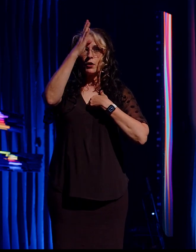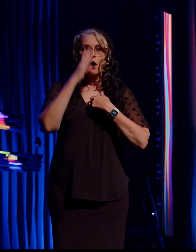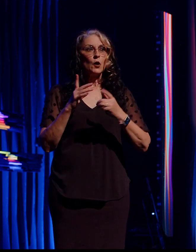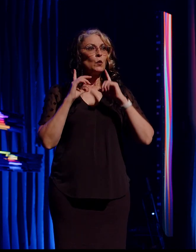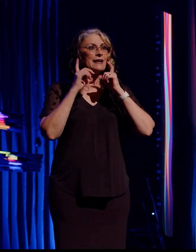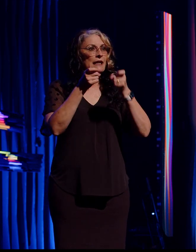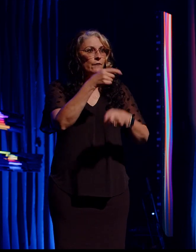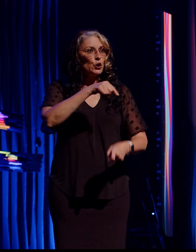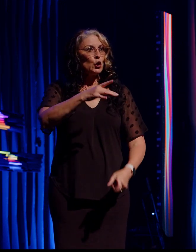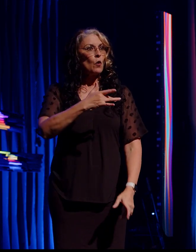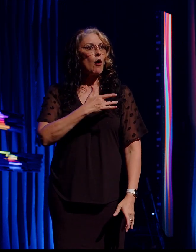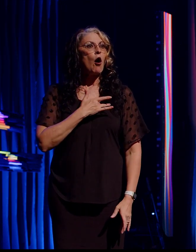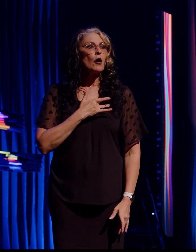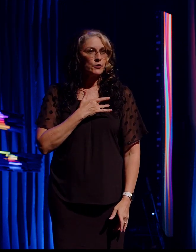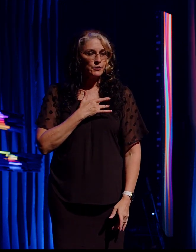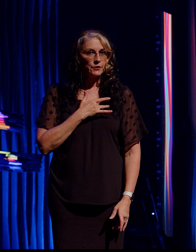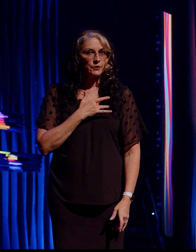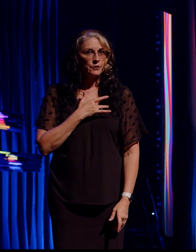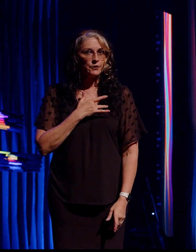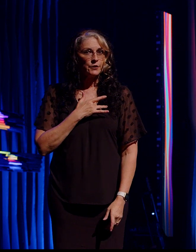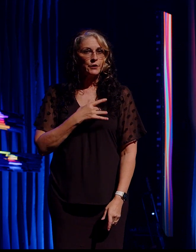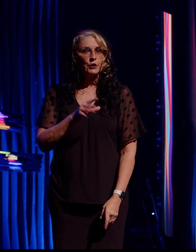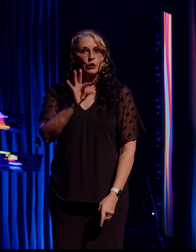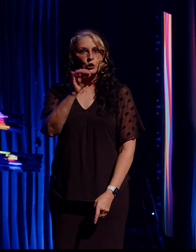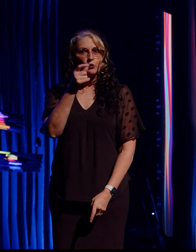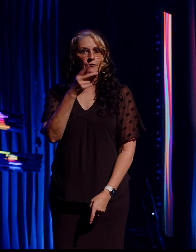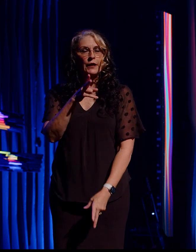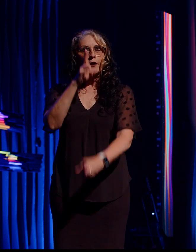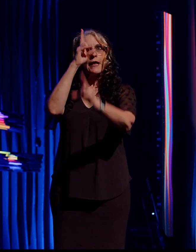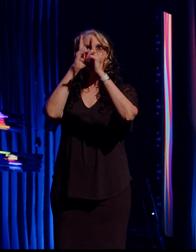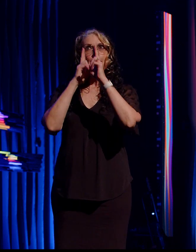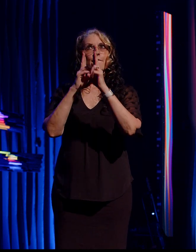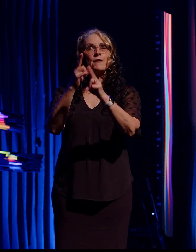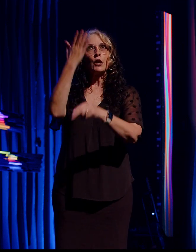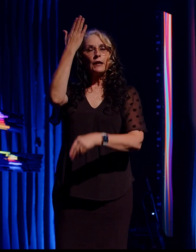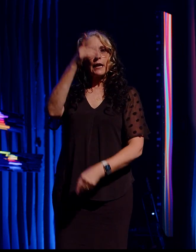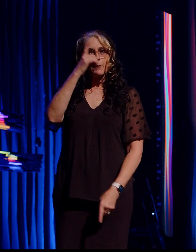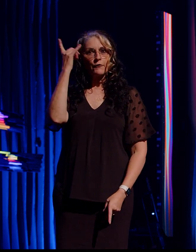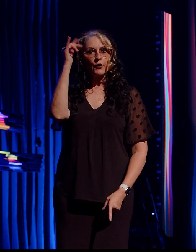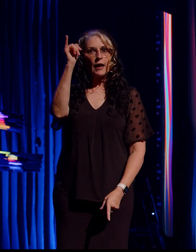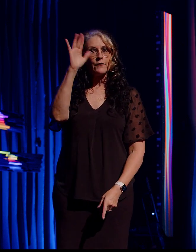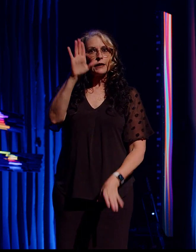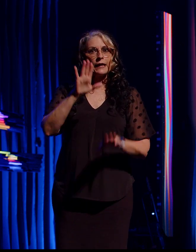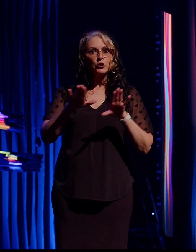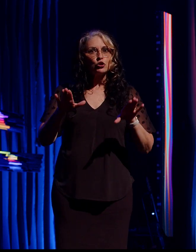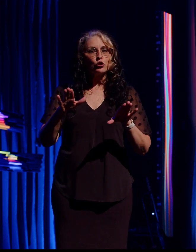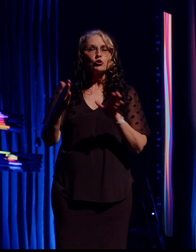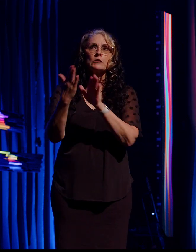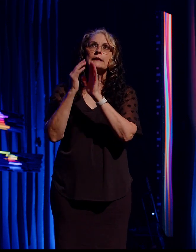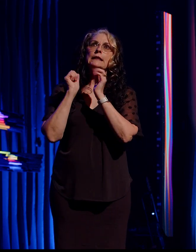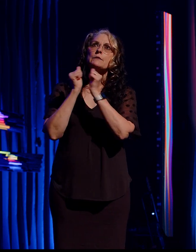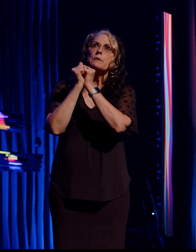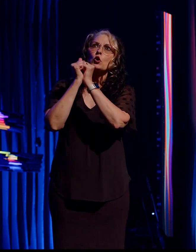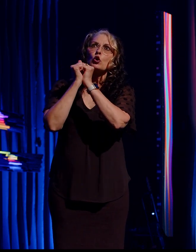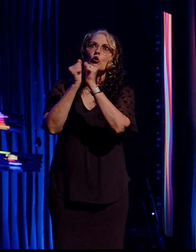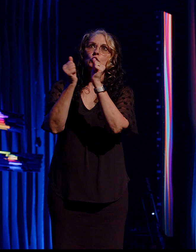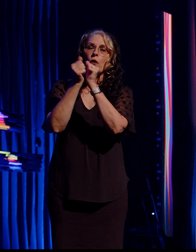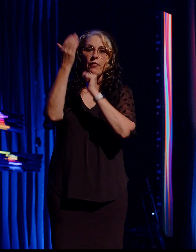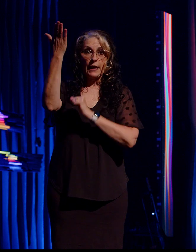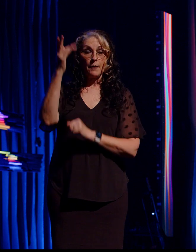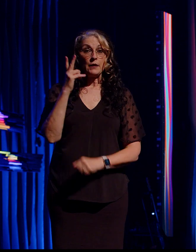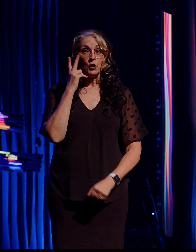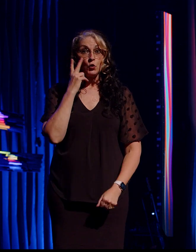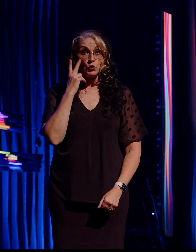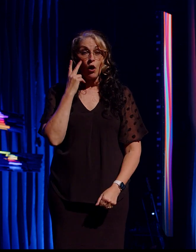give you a heart to fear Him forever. Because God keeps His children close to Him. And I hope that you saw